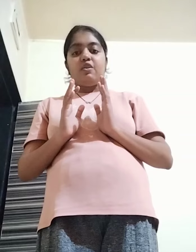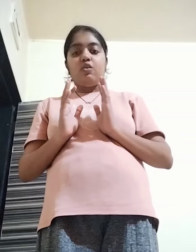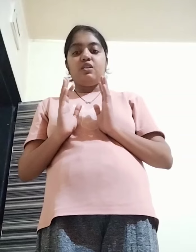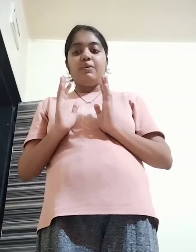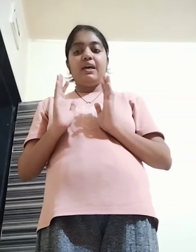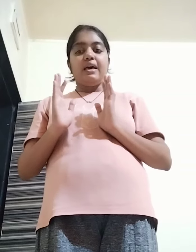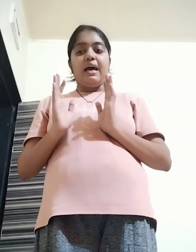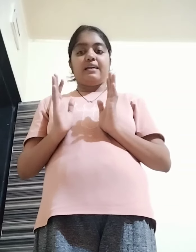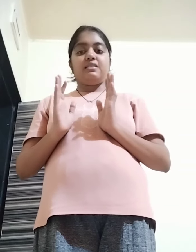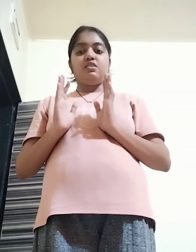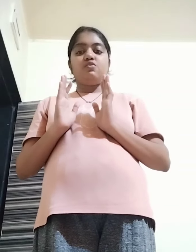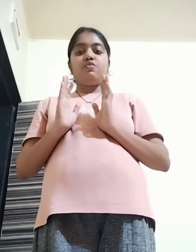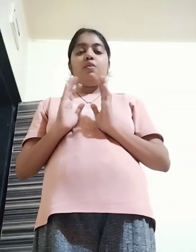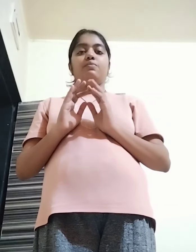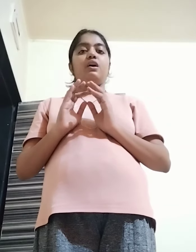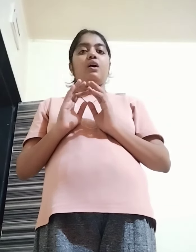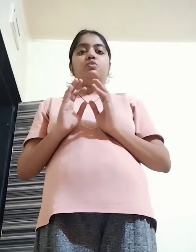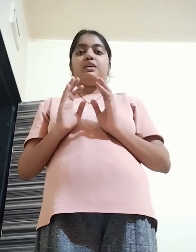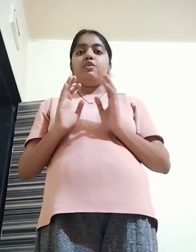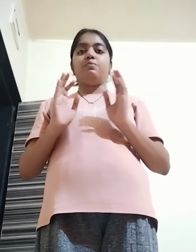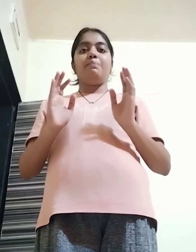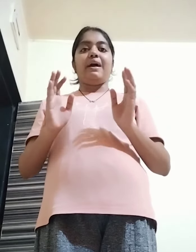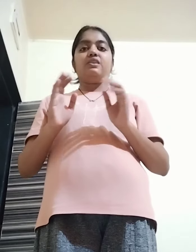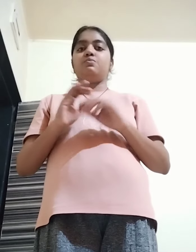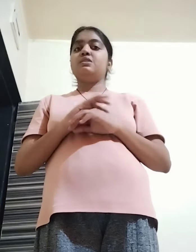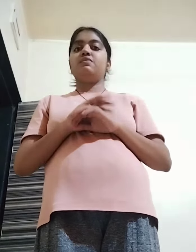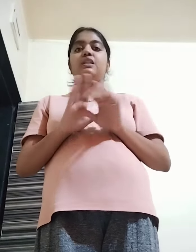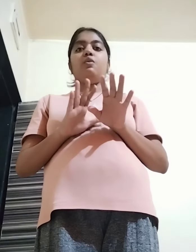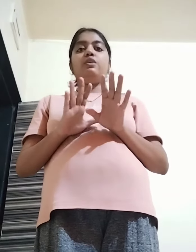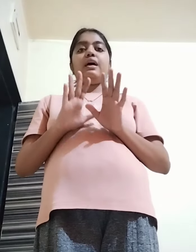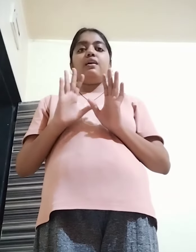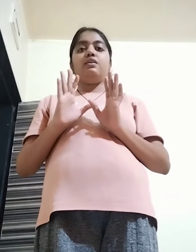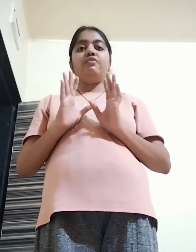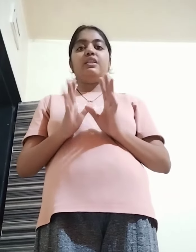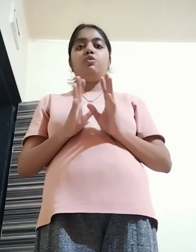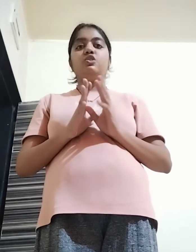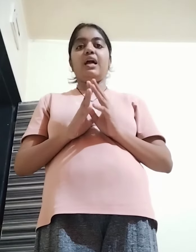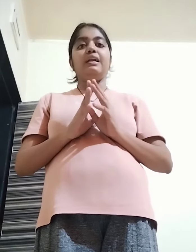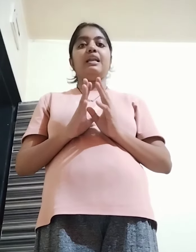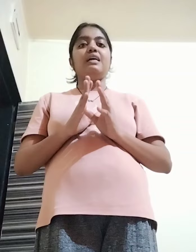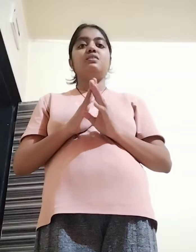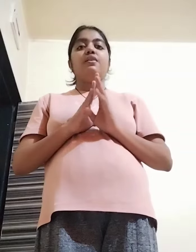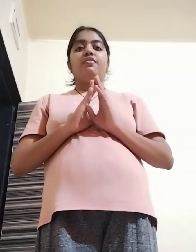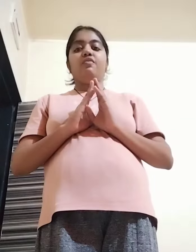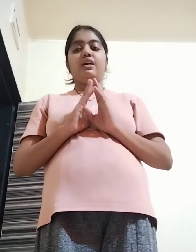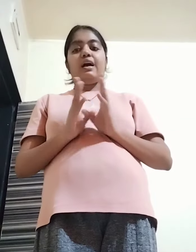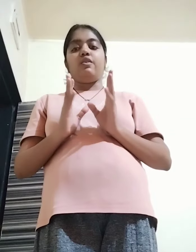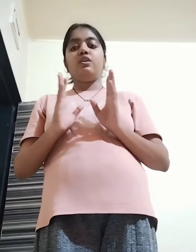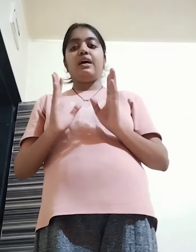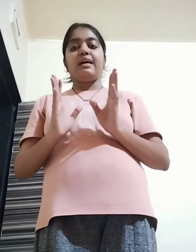cannot be accessed from the outside of the package. Means without child class we cannot